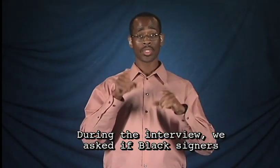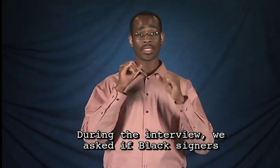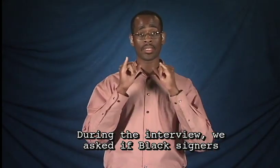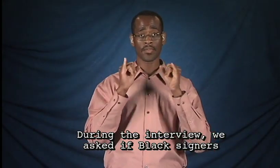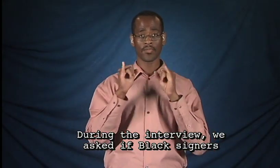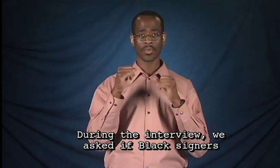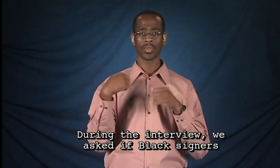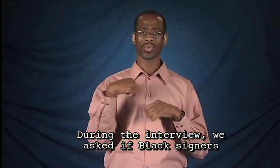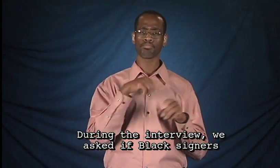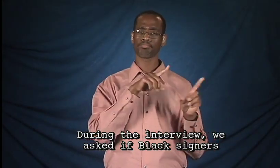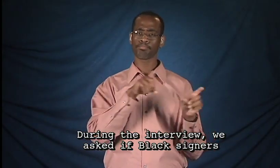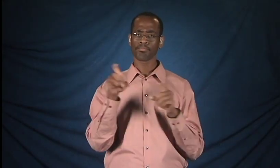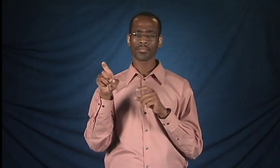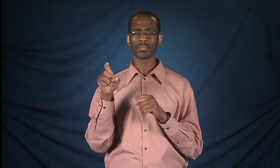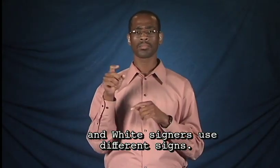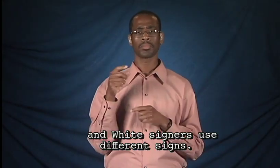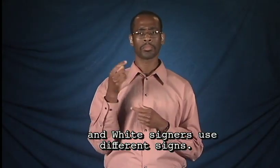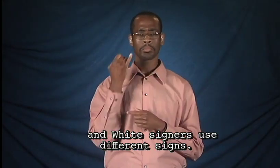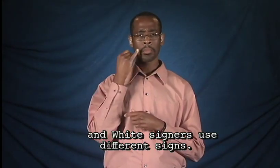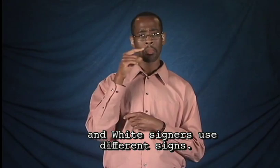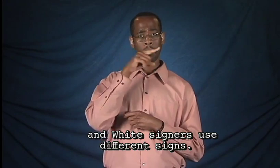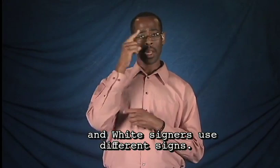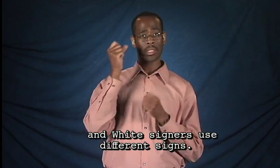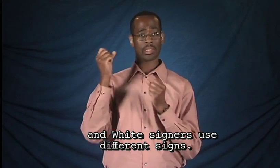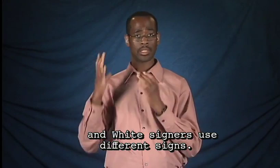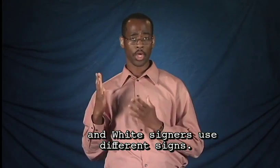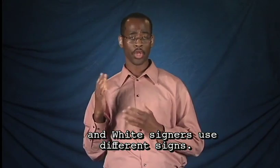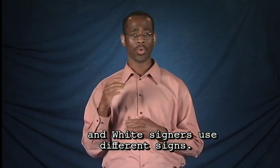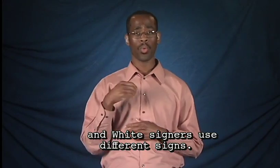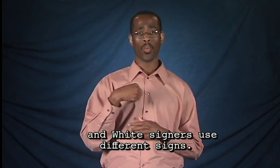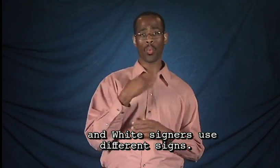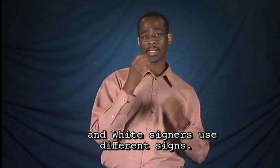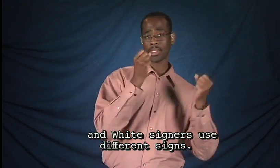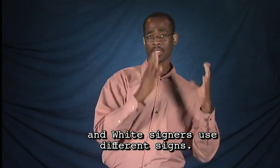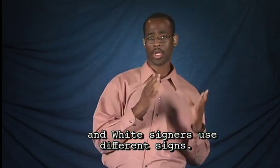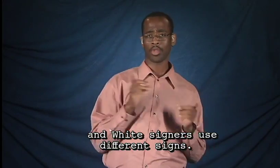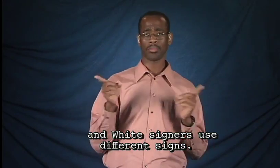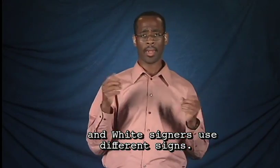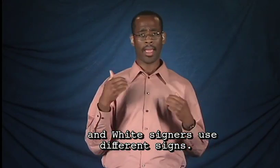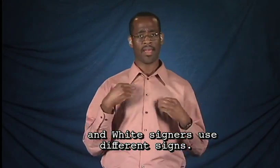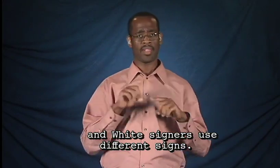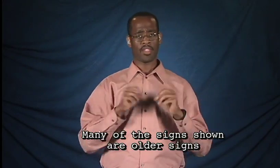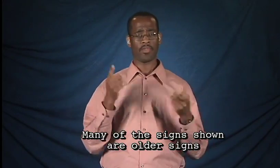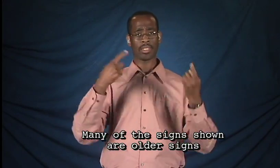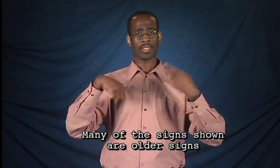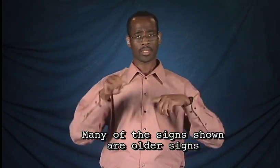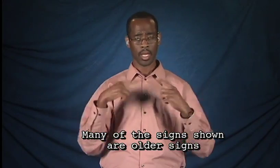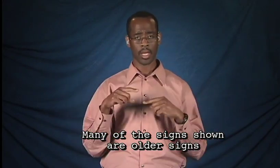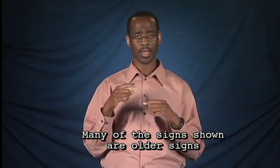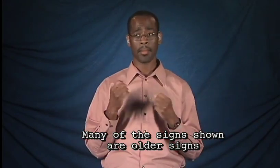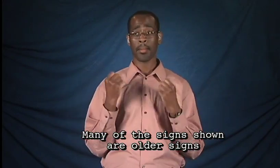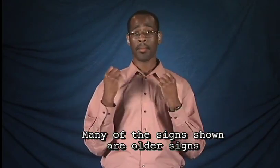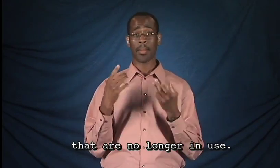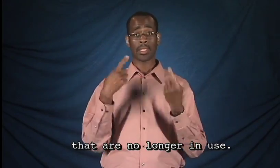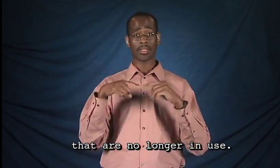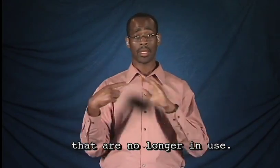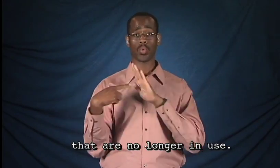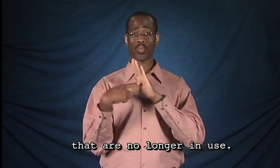During the interview, we asked if black signers and white signers use different signs. Many of the signs shown are older